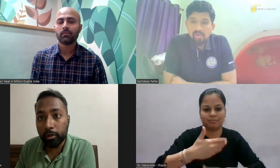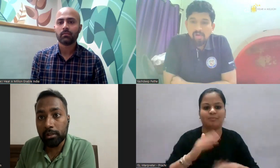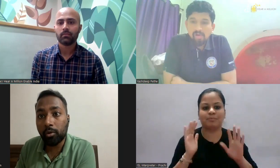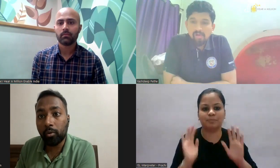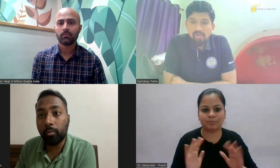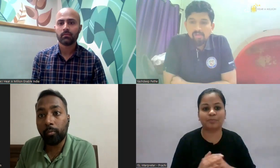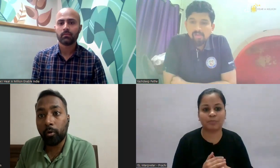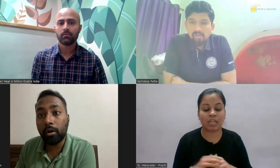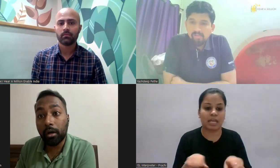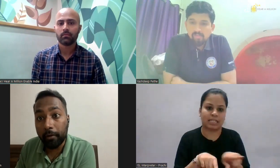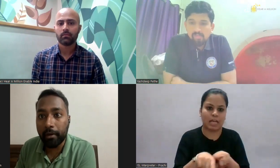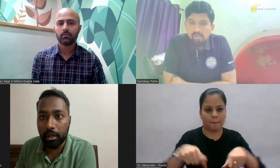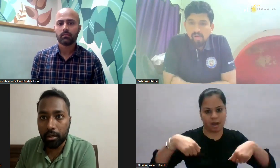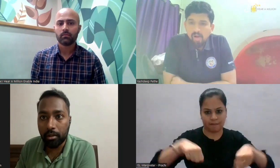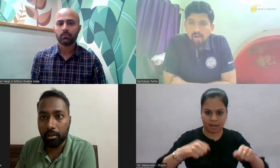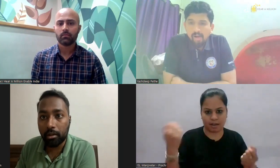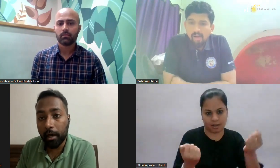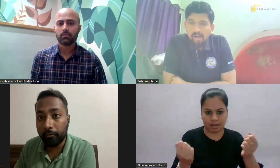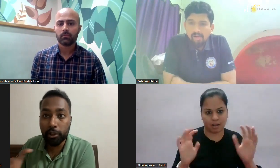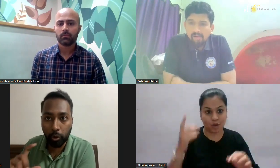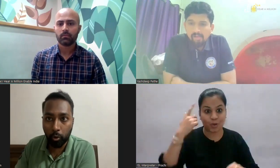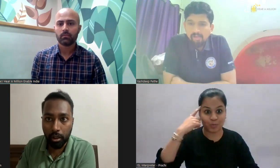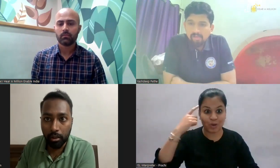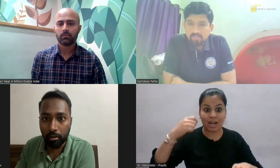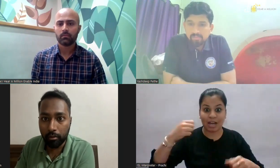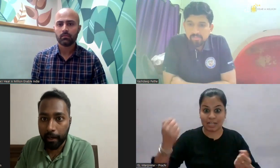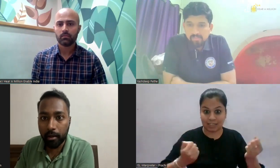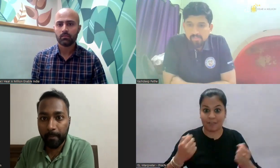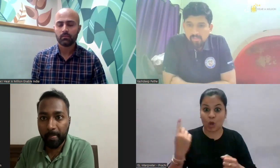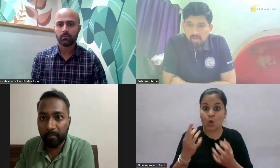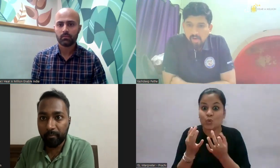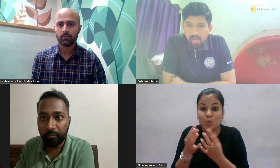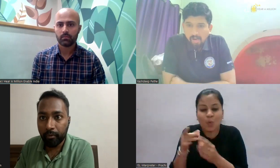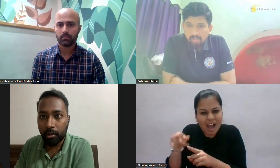vehicle who is for driving school, right?